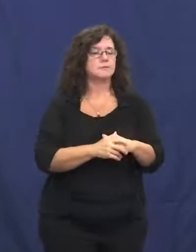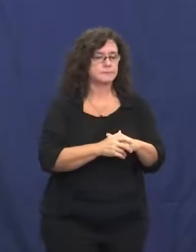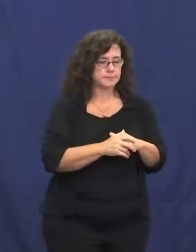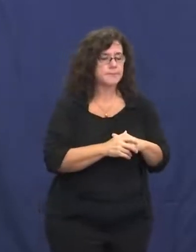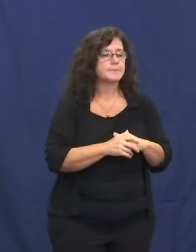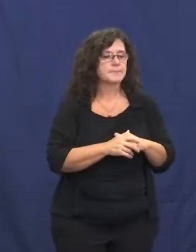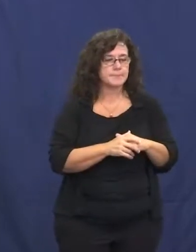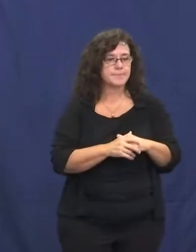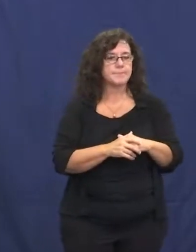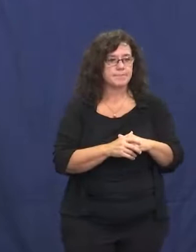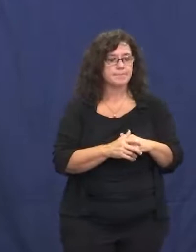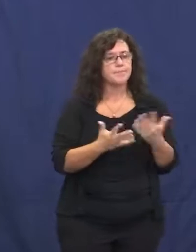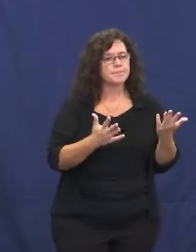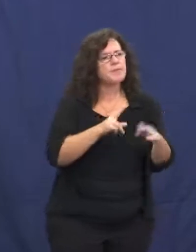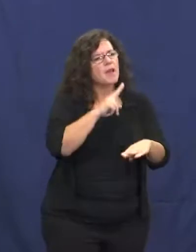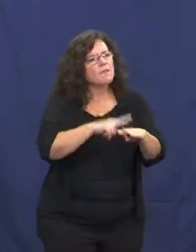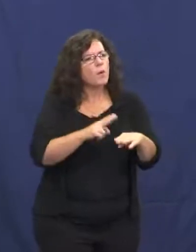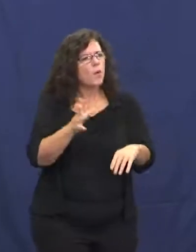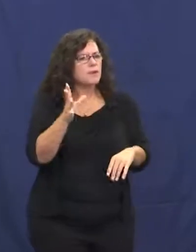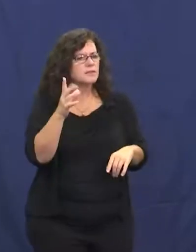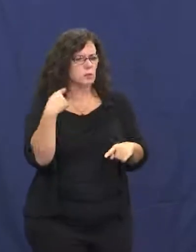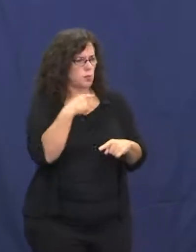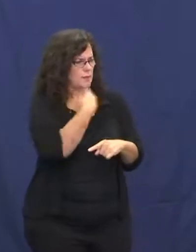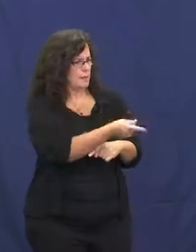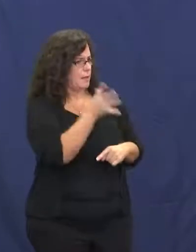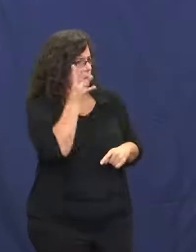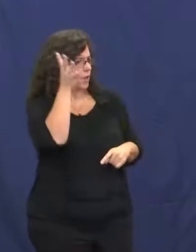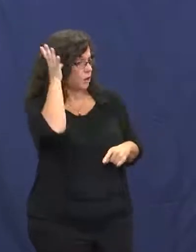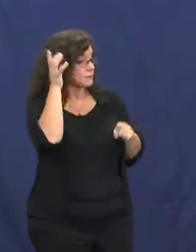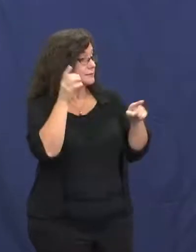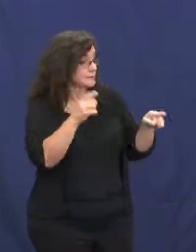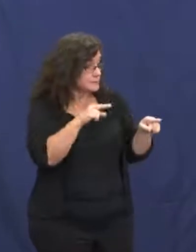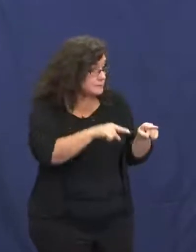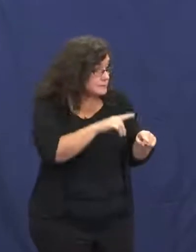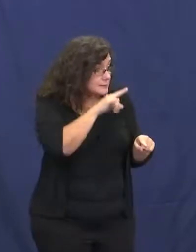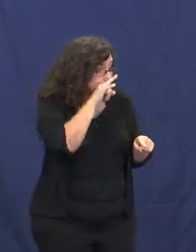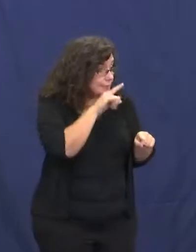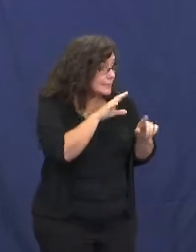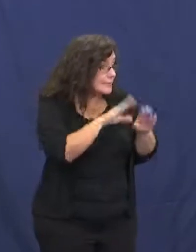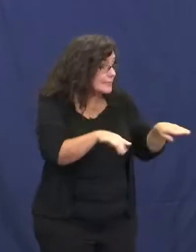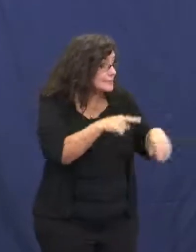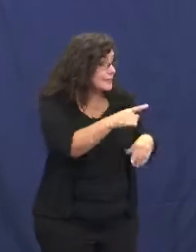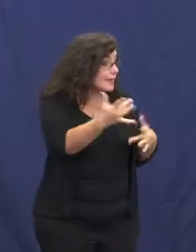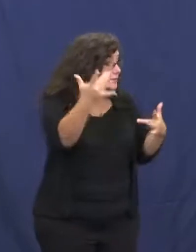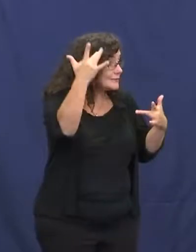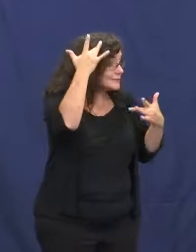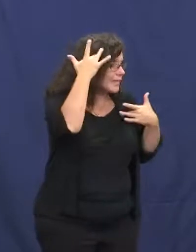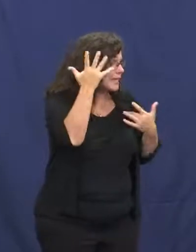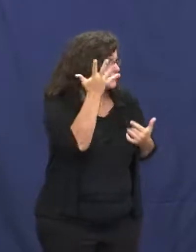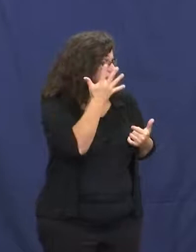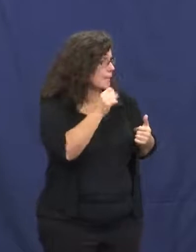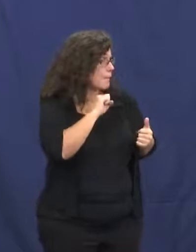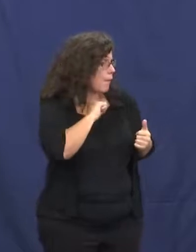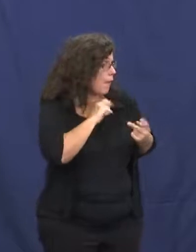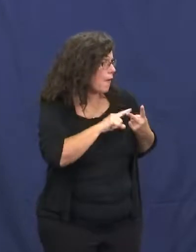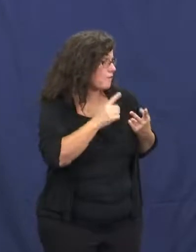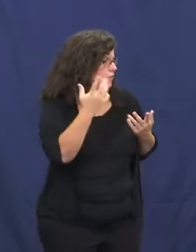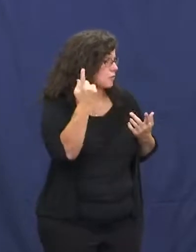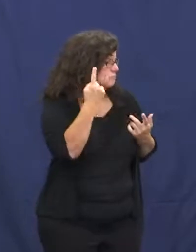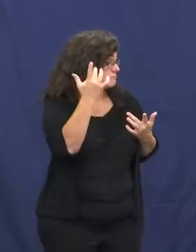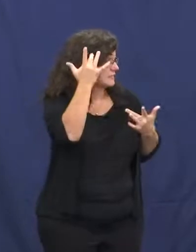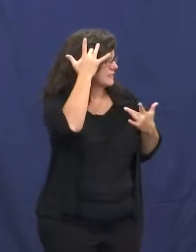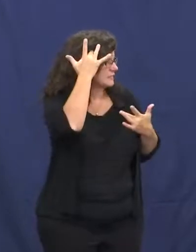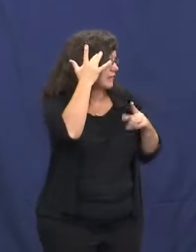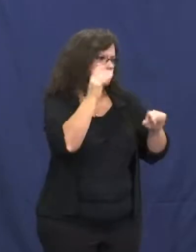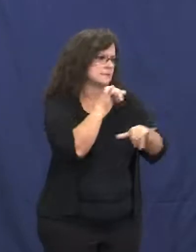keep their kids at home if they show any symptoms. We'll also be checking those same students, as well as our staff, for